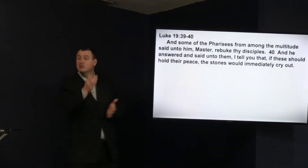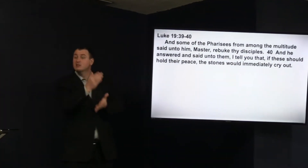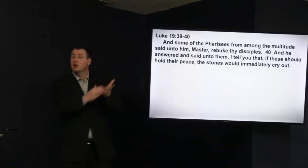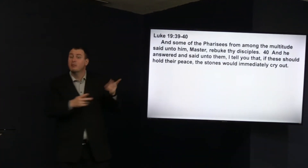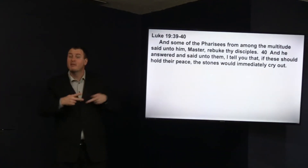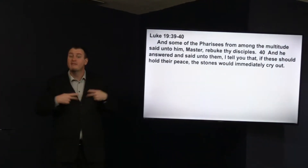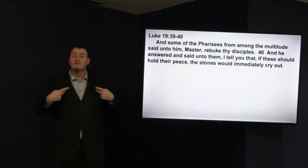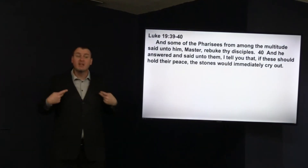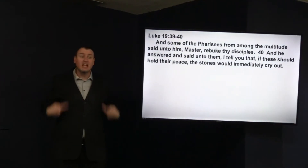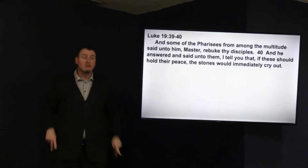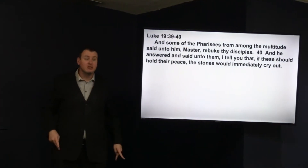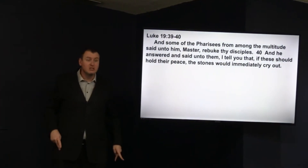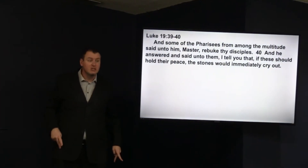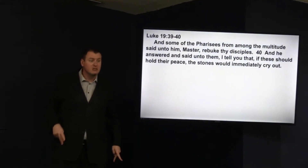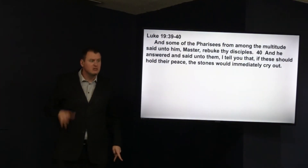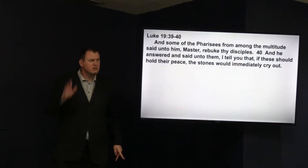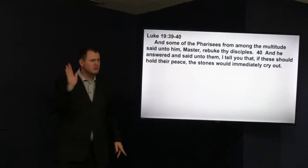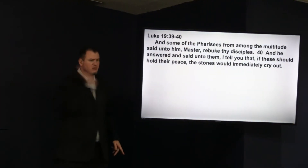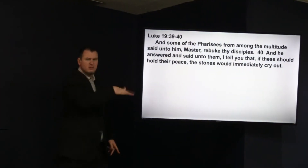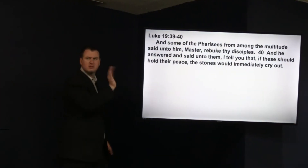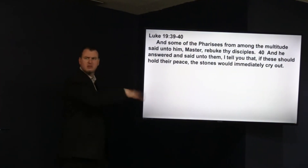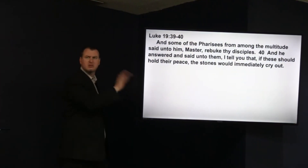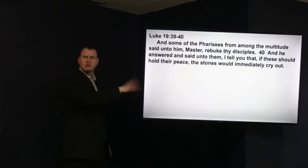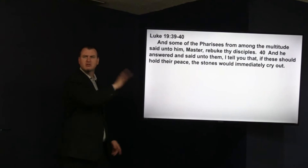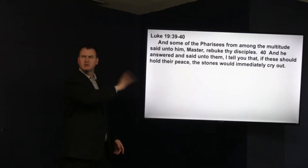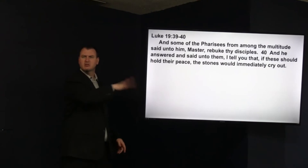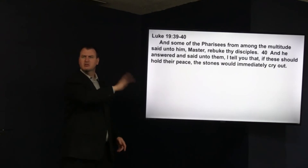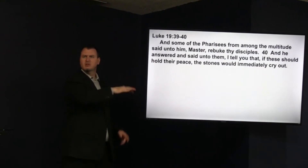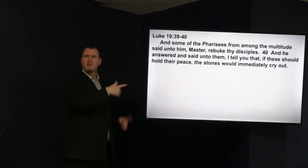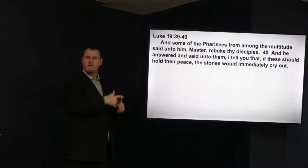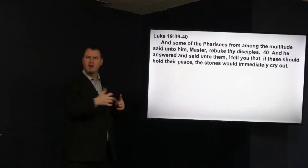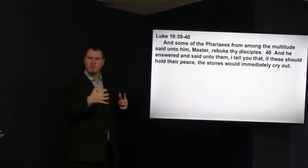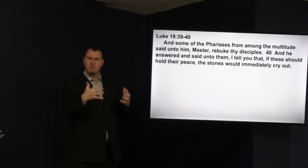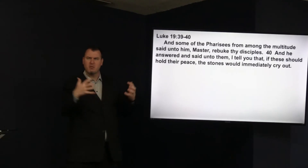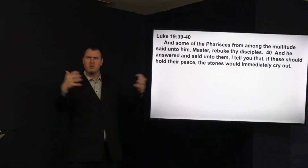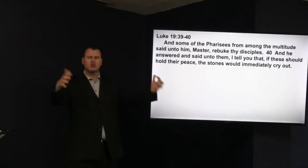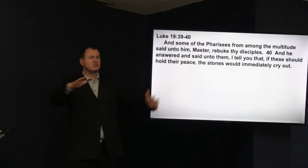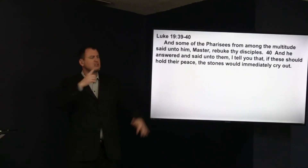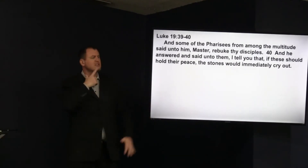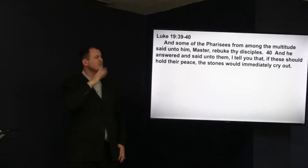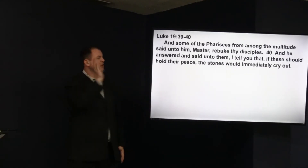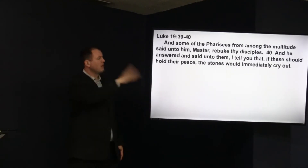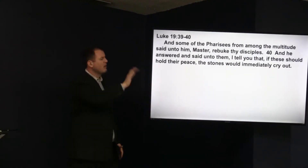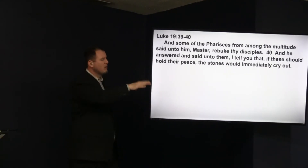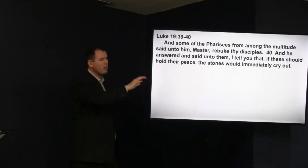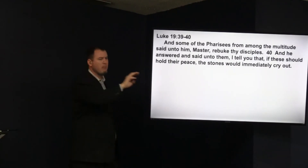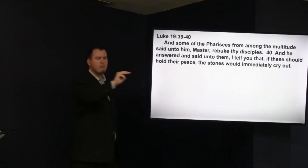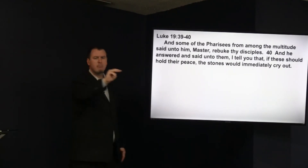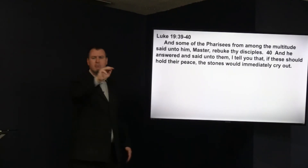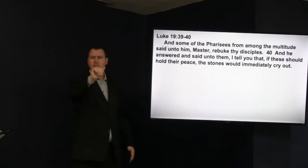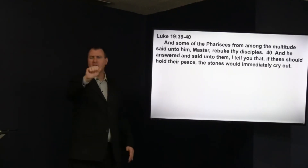Like right here, let's see it. Interesting. And some of the Pharisees from among the multitude